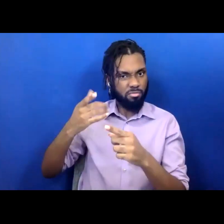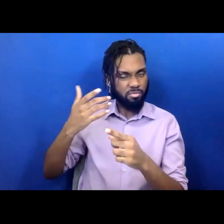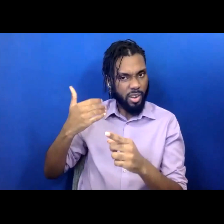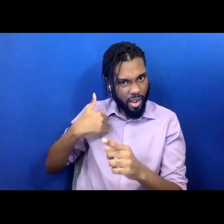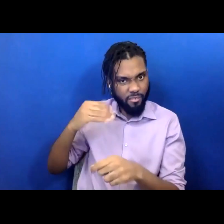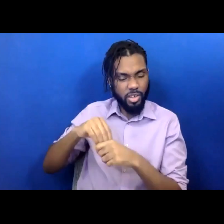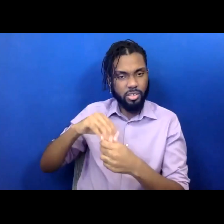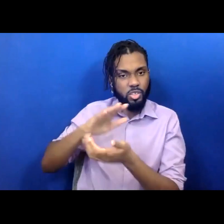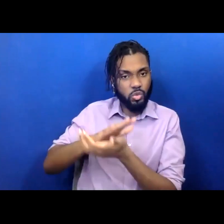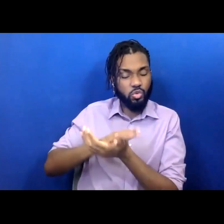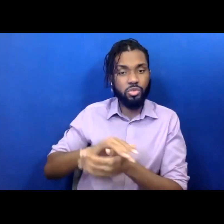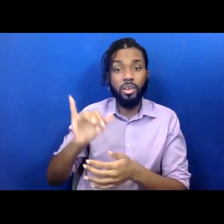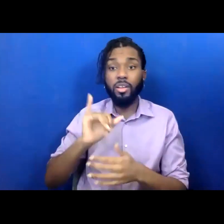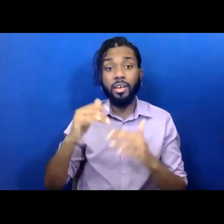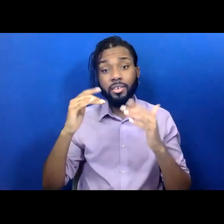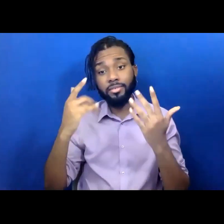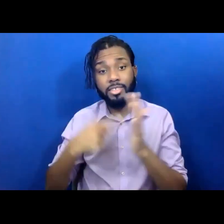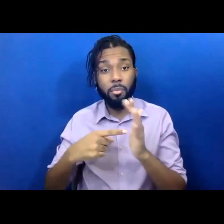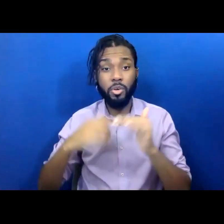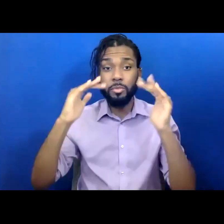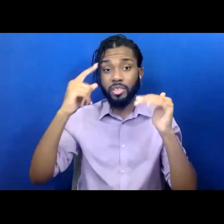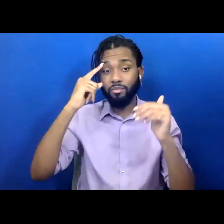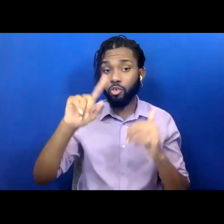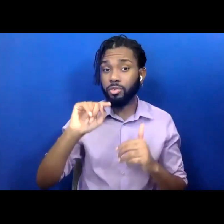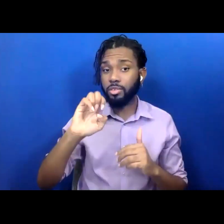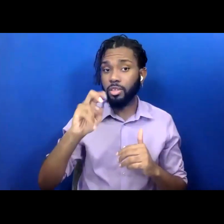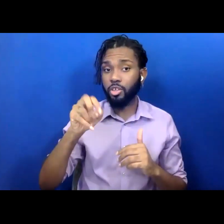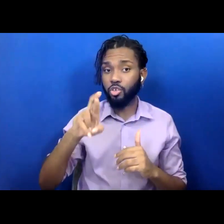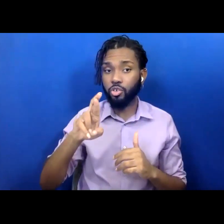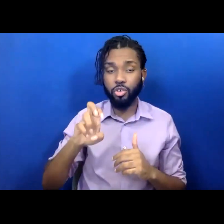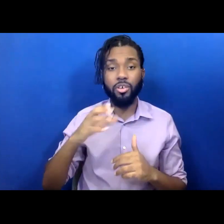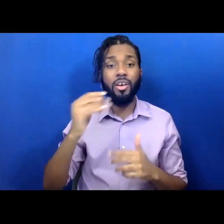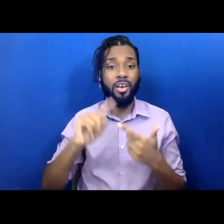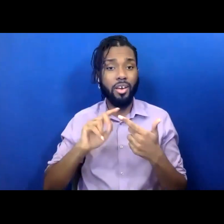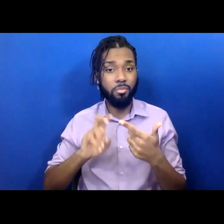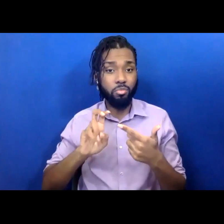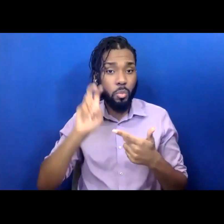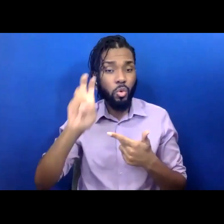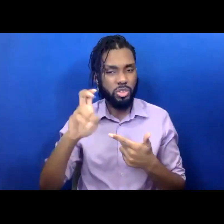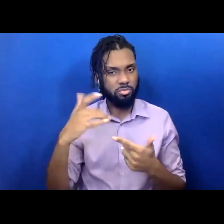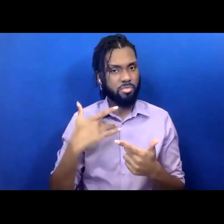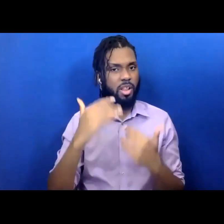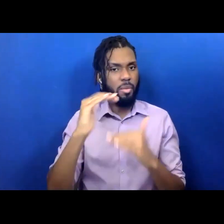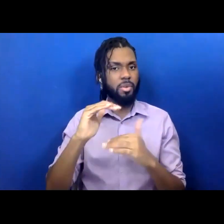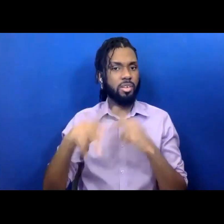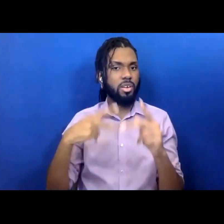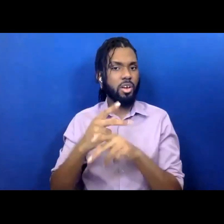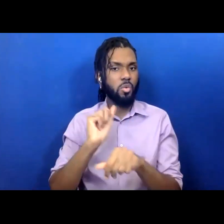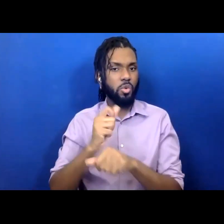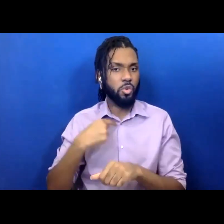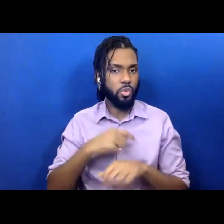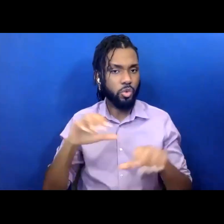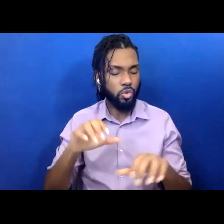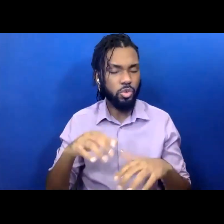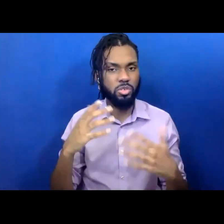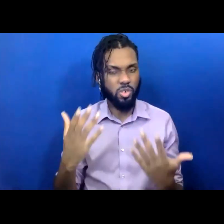for example, expectations of tenure or for promotion really do limit the kind of work that we do. And I realized that there's a lot of power